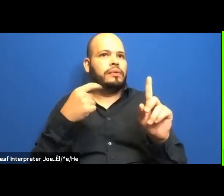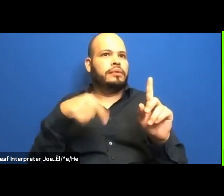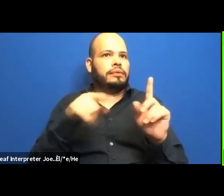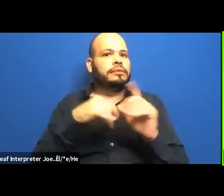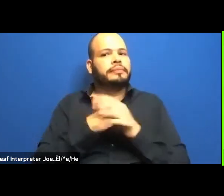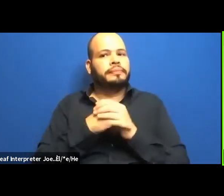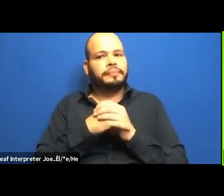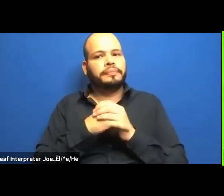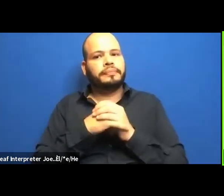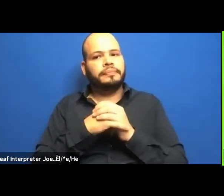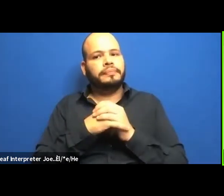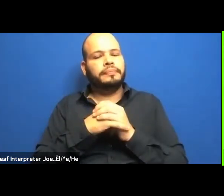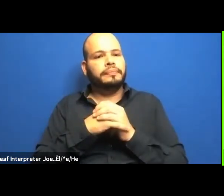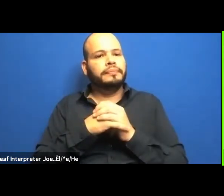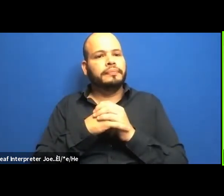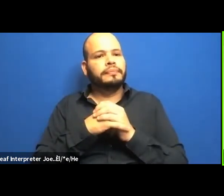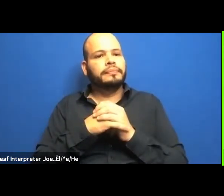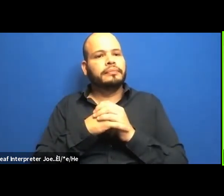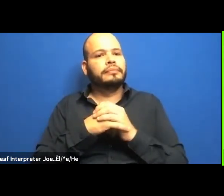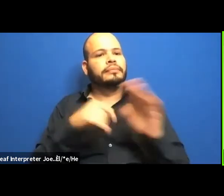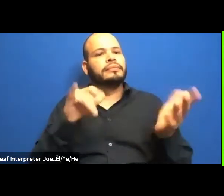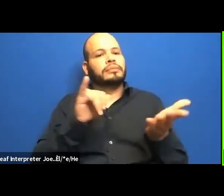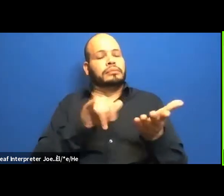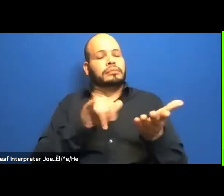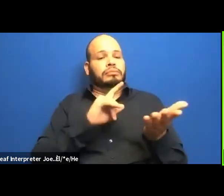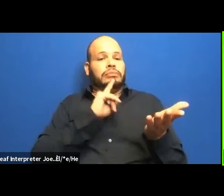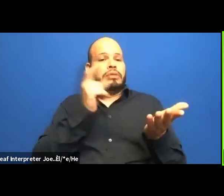from our culture,